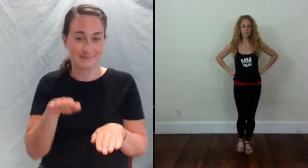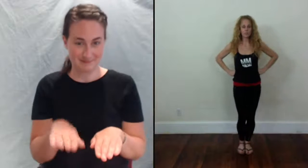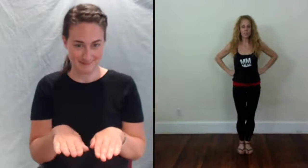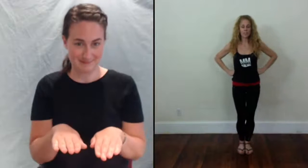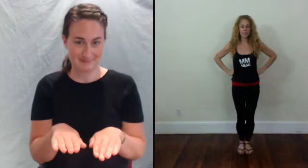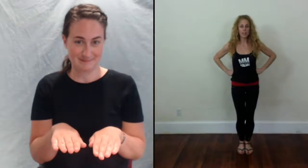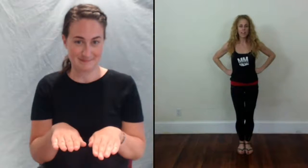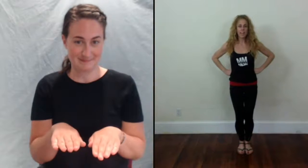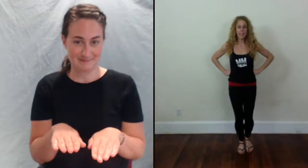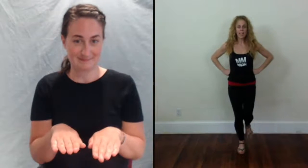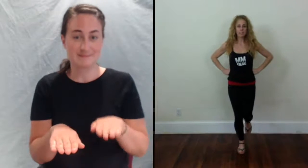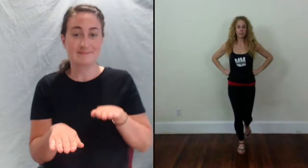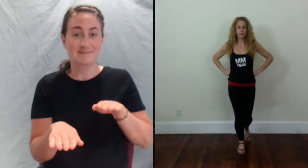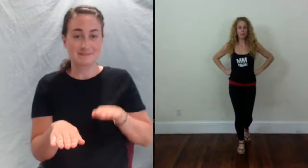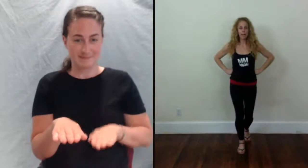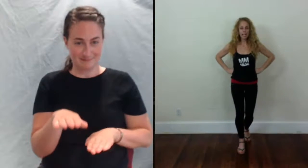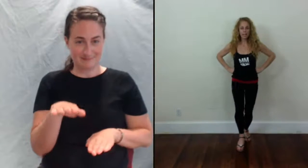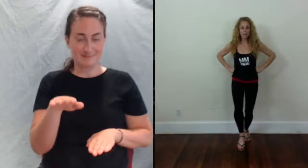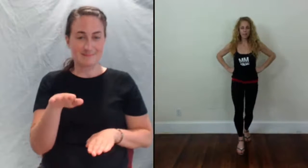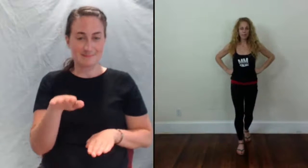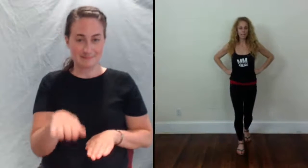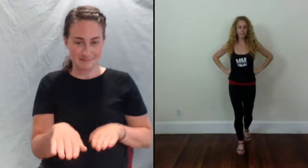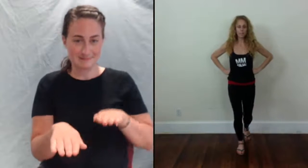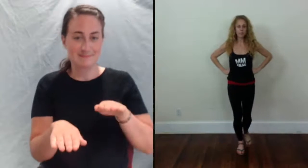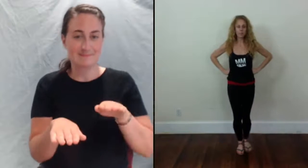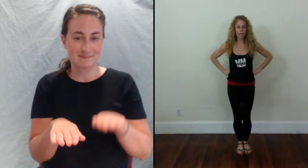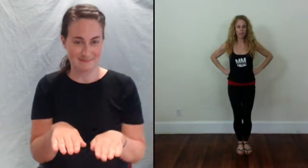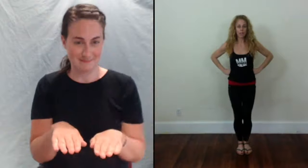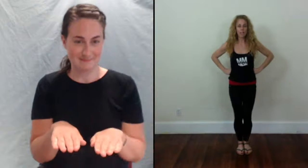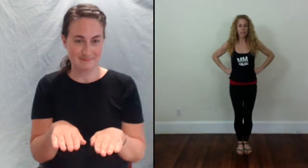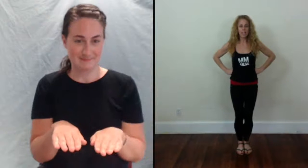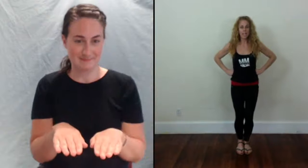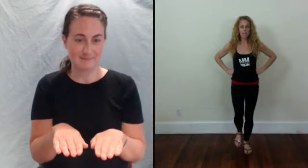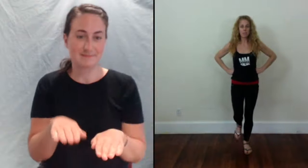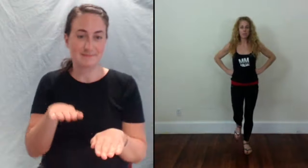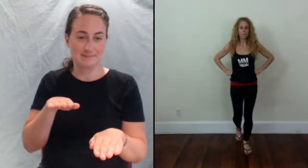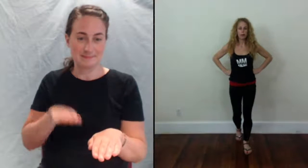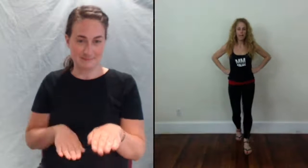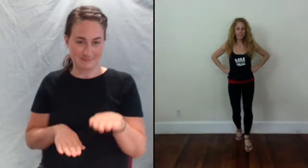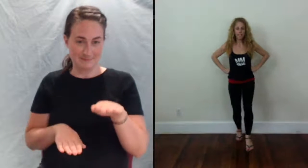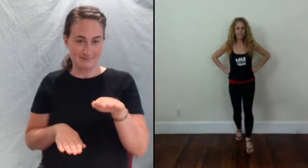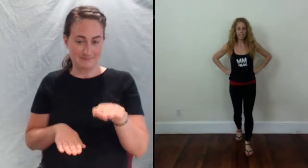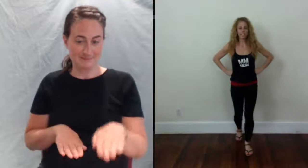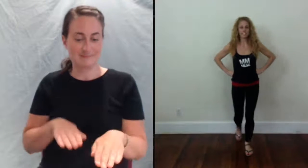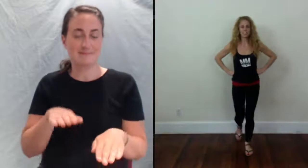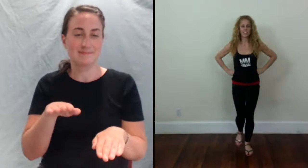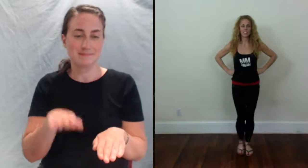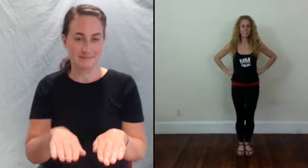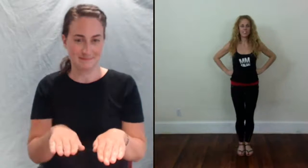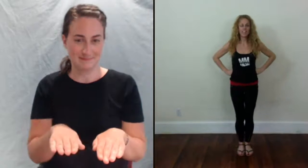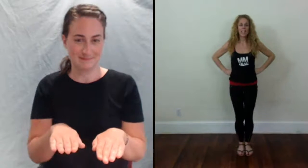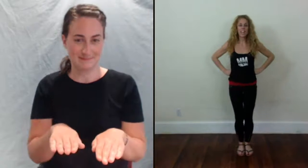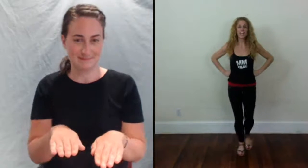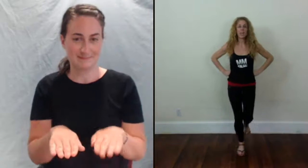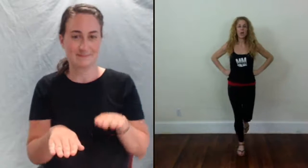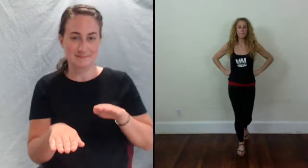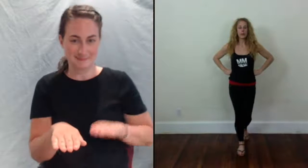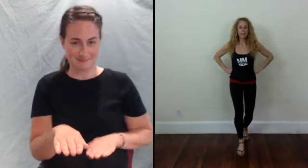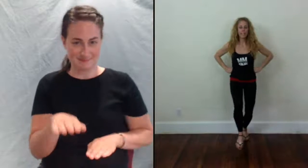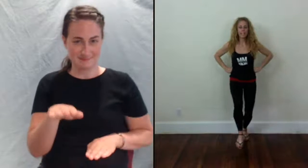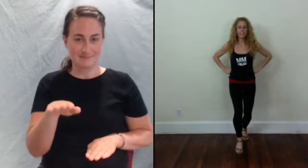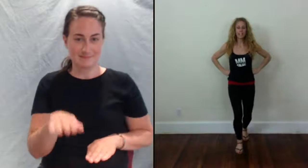place together, and back in place together, and back and together,